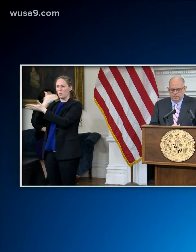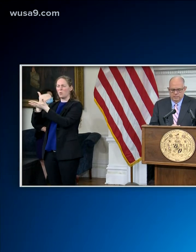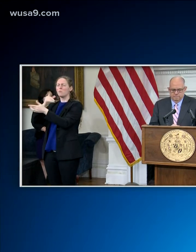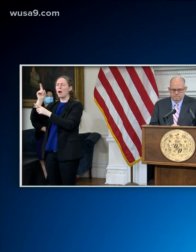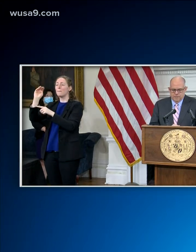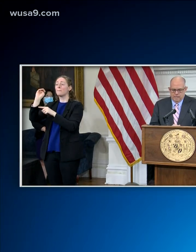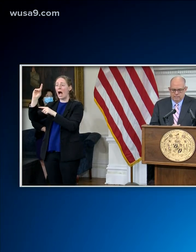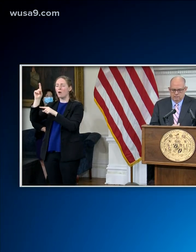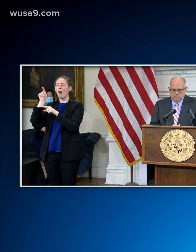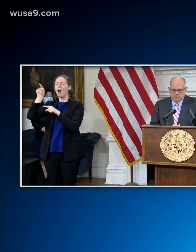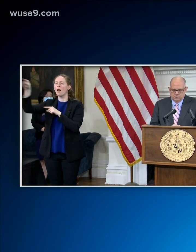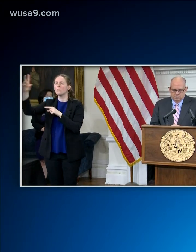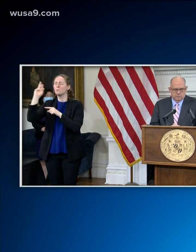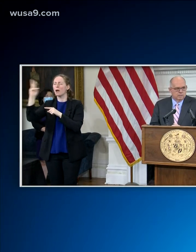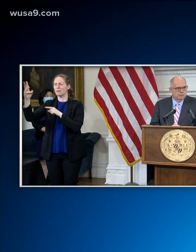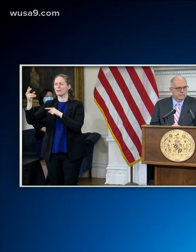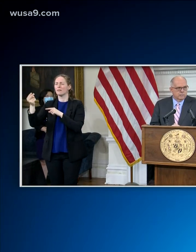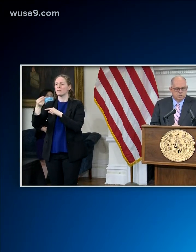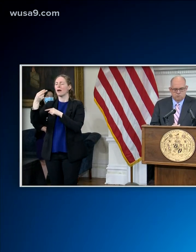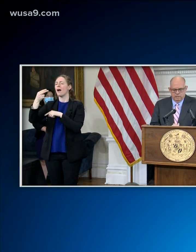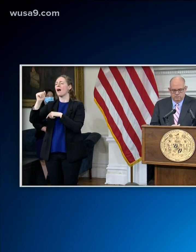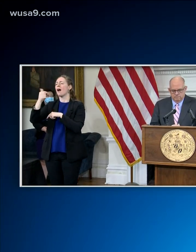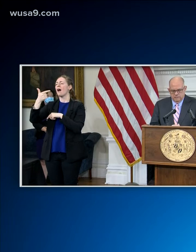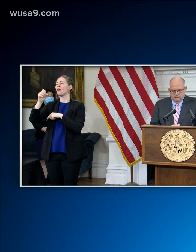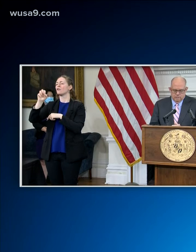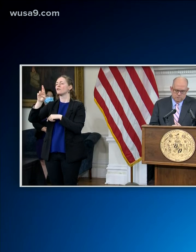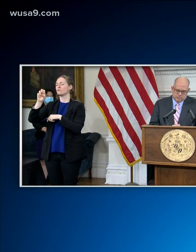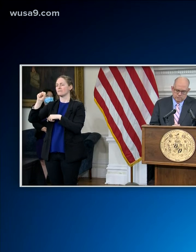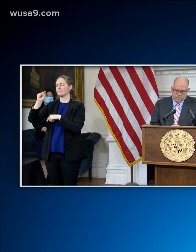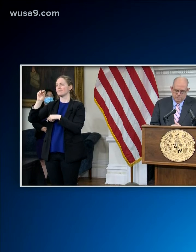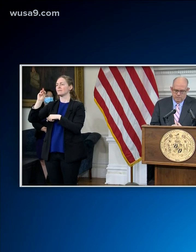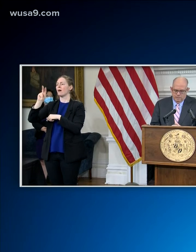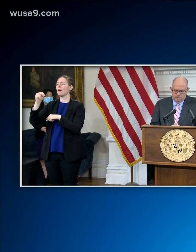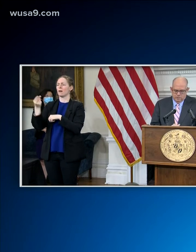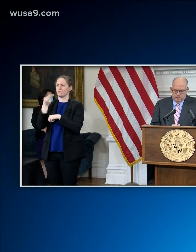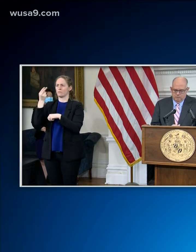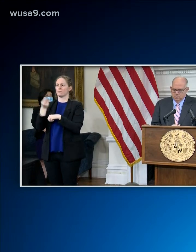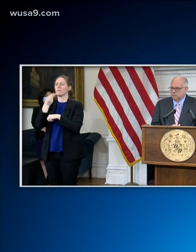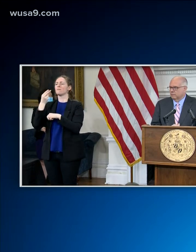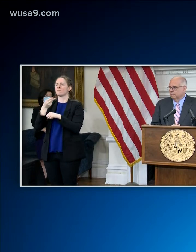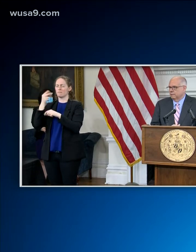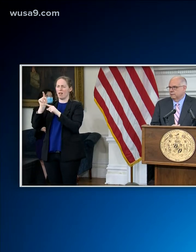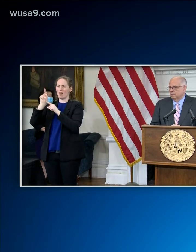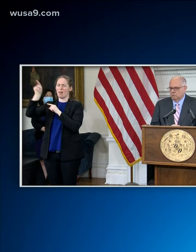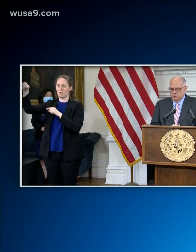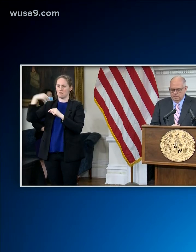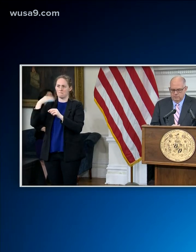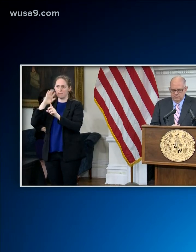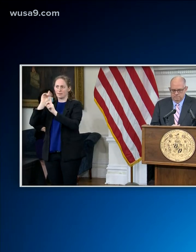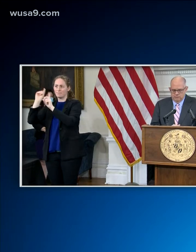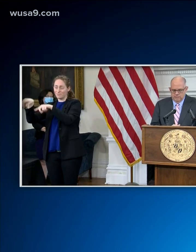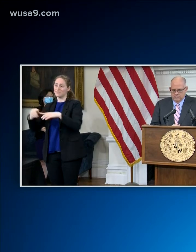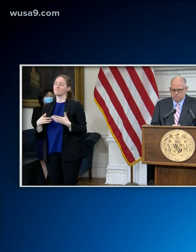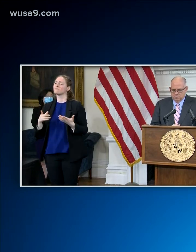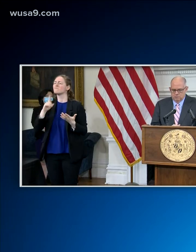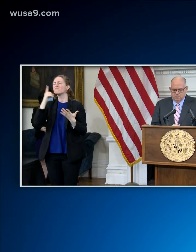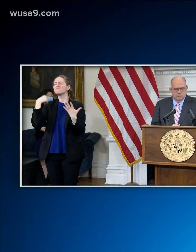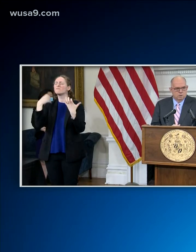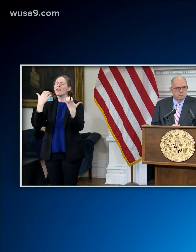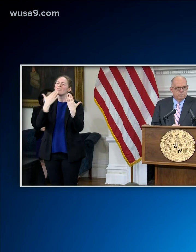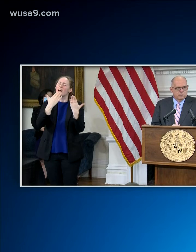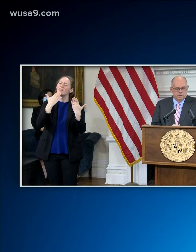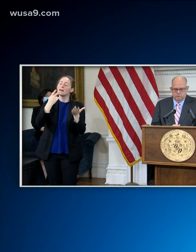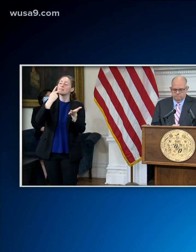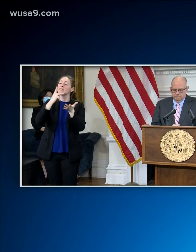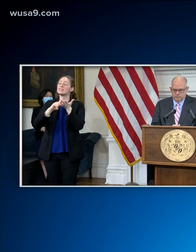And I want to thank our Health Secretary, Dennis Schrader, Director Eby, and their teams, along with the Maryland National Guard